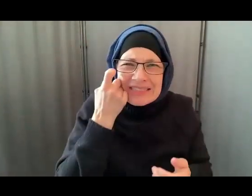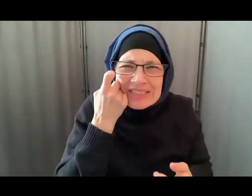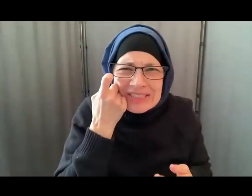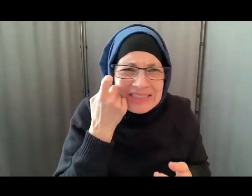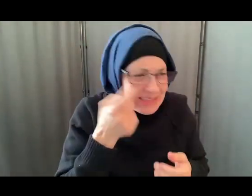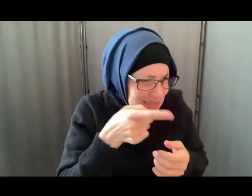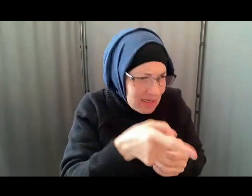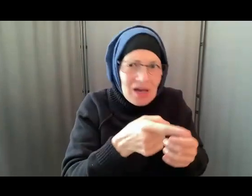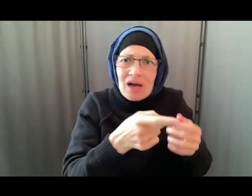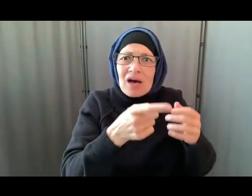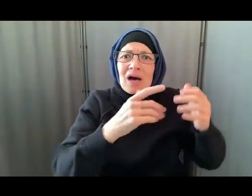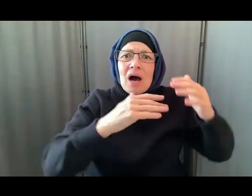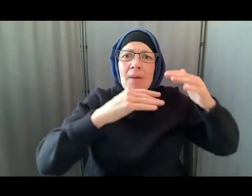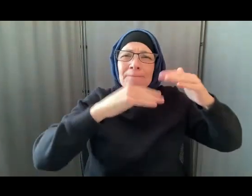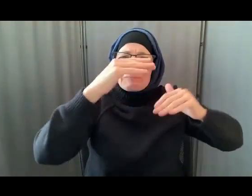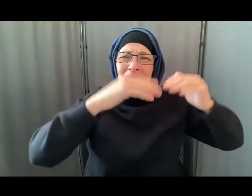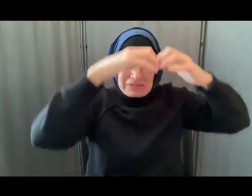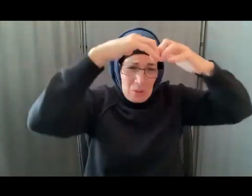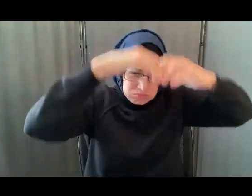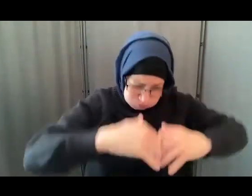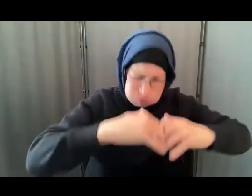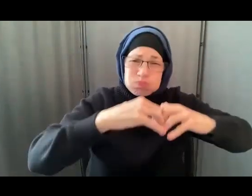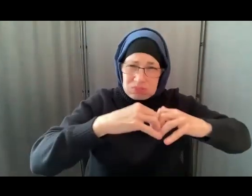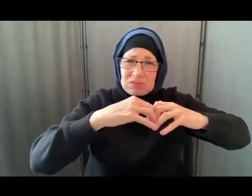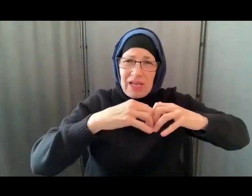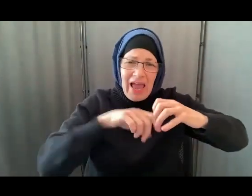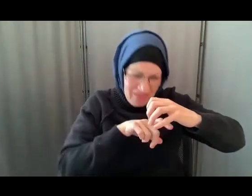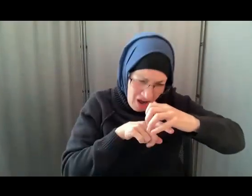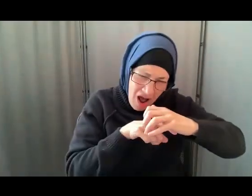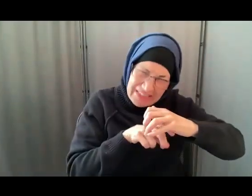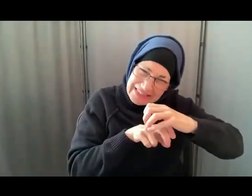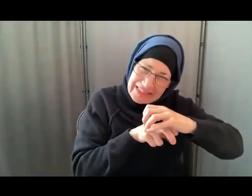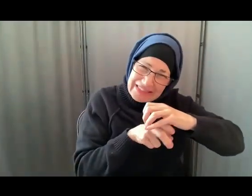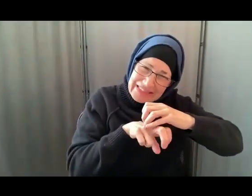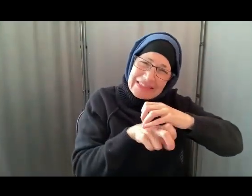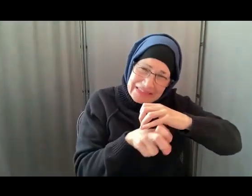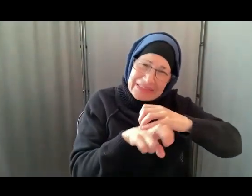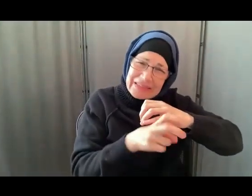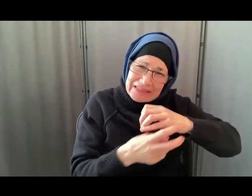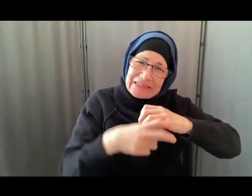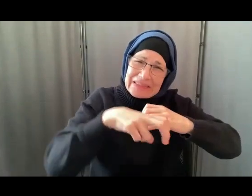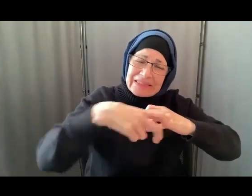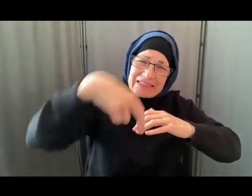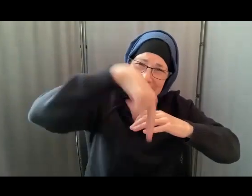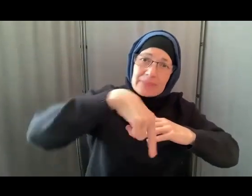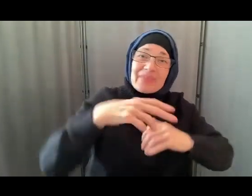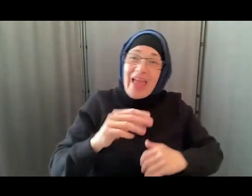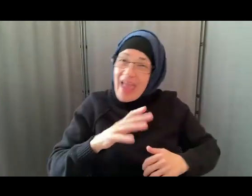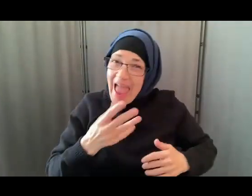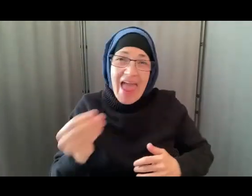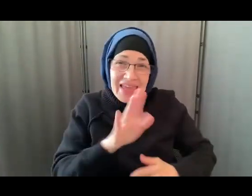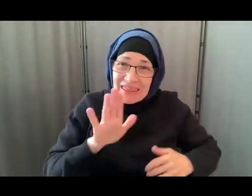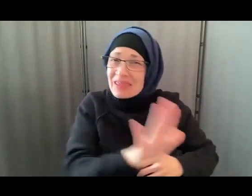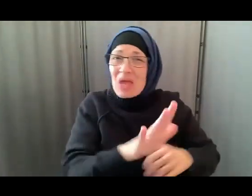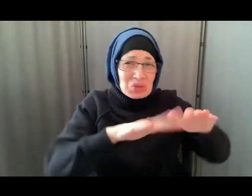come from underneath the rubble and their children and the rest of their families are still under